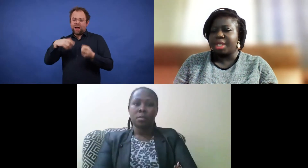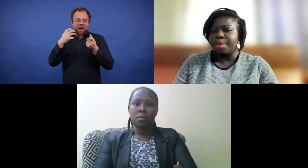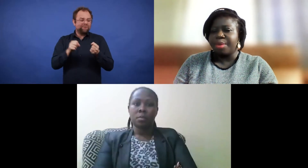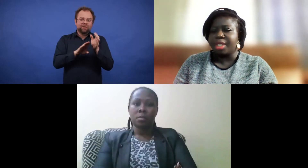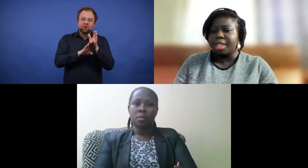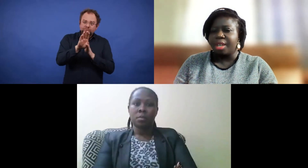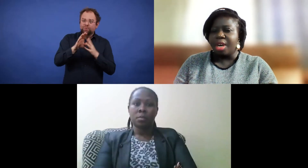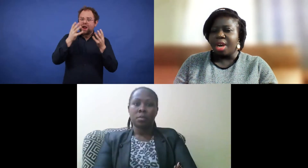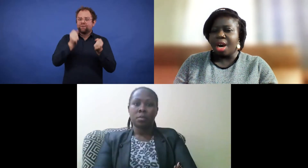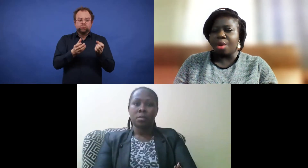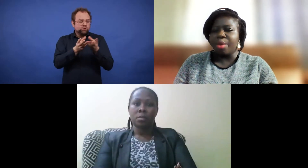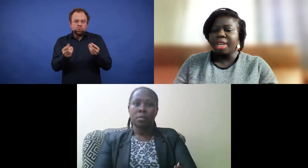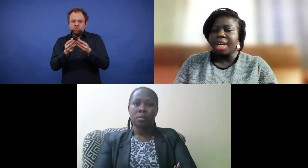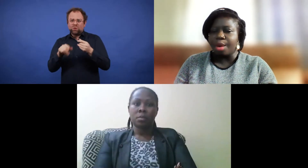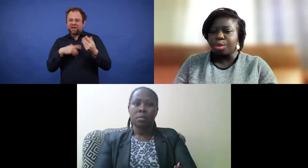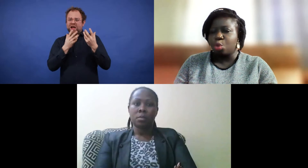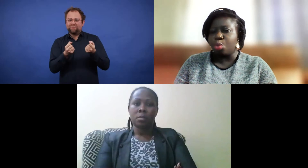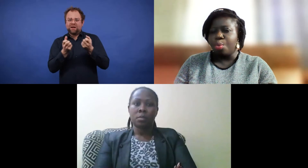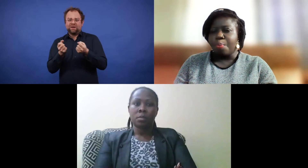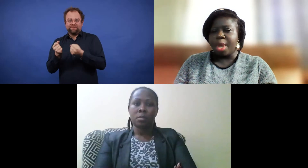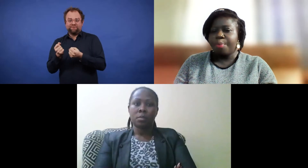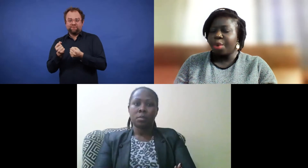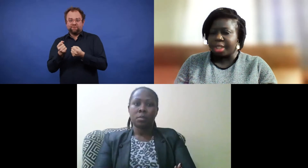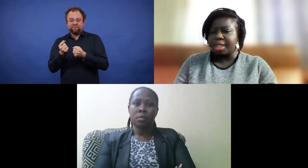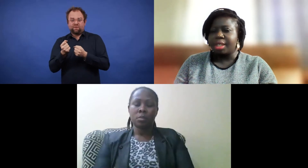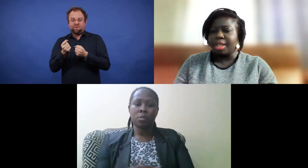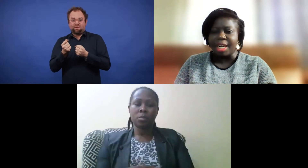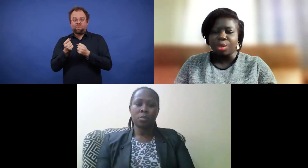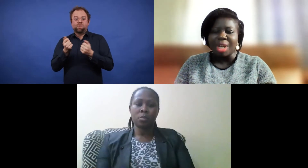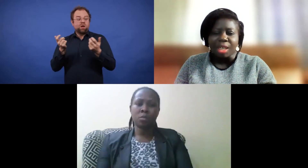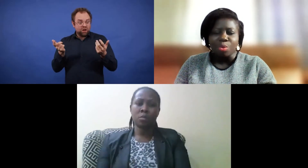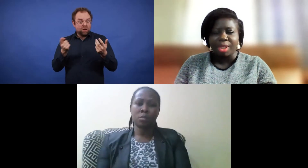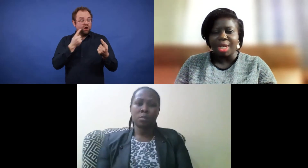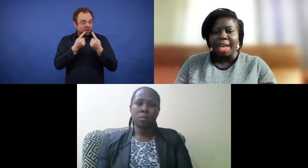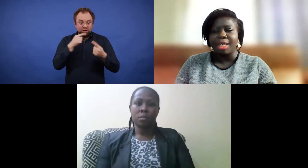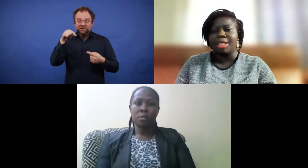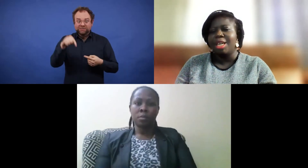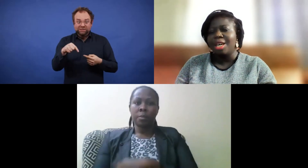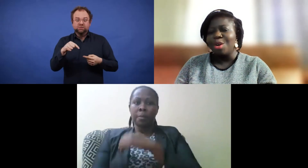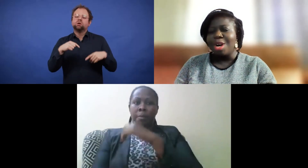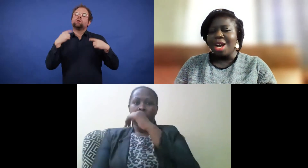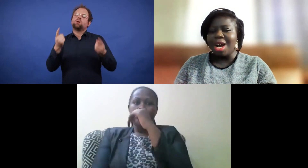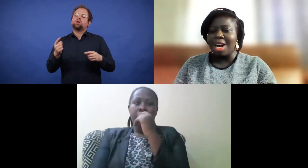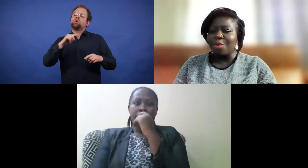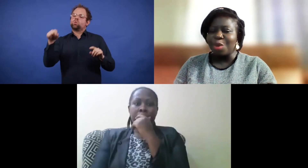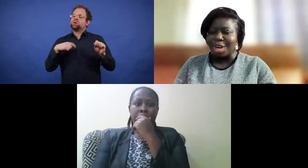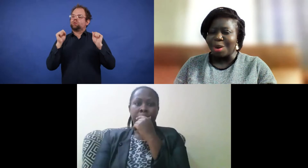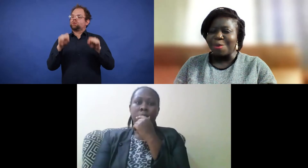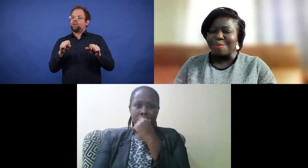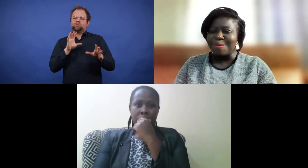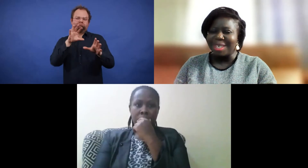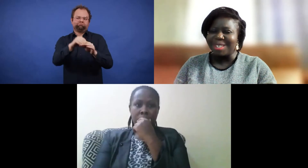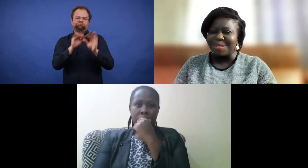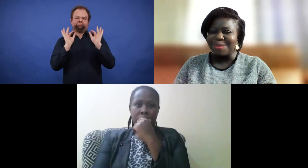with disability when it comes to politics. And so that is what I can share for